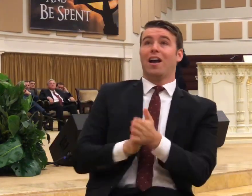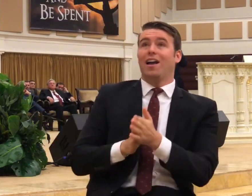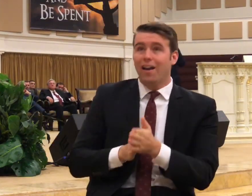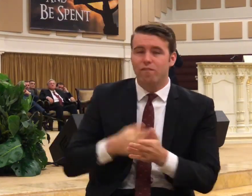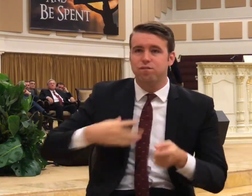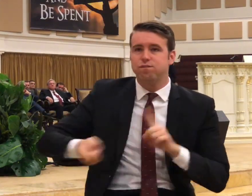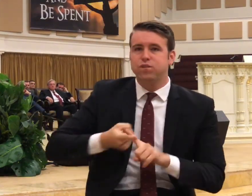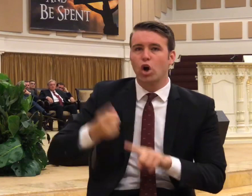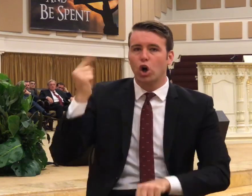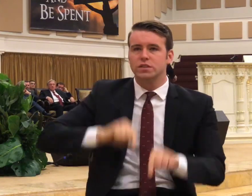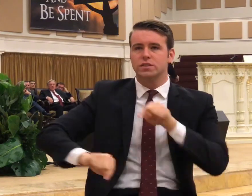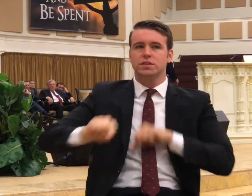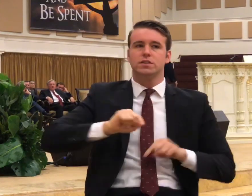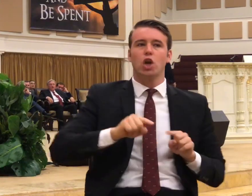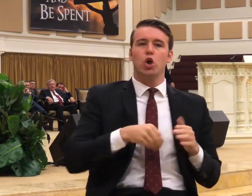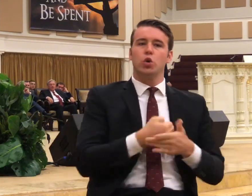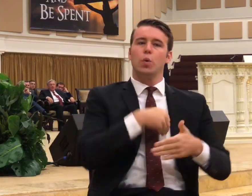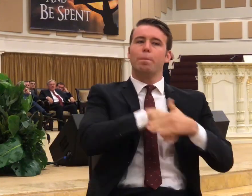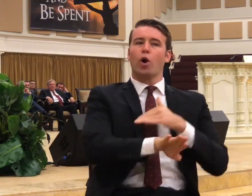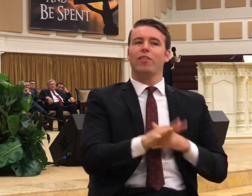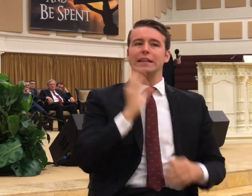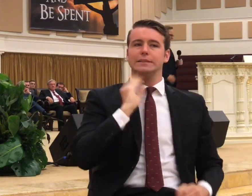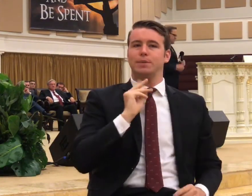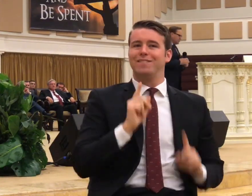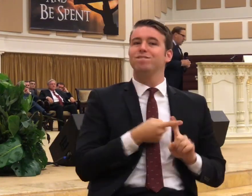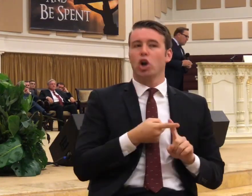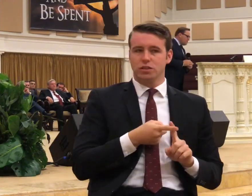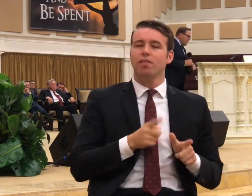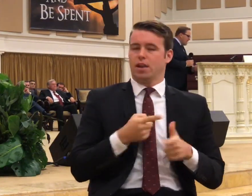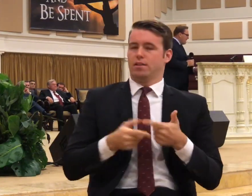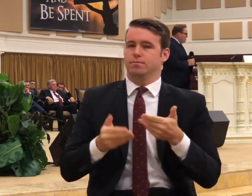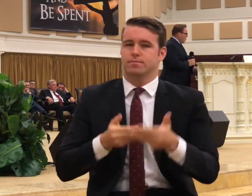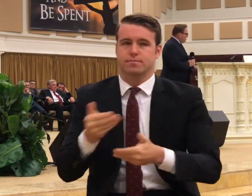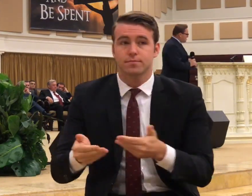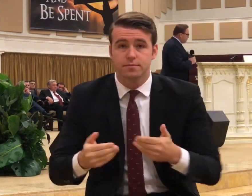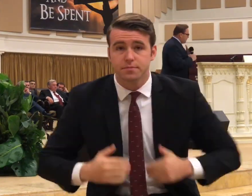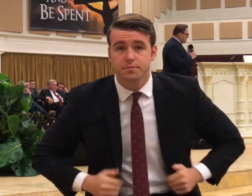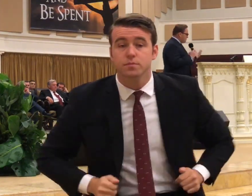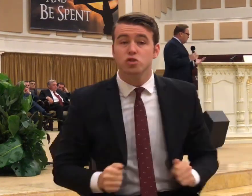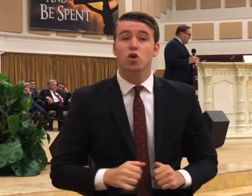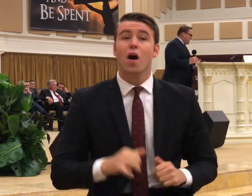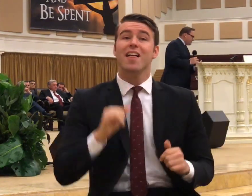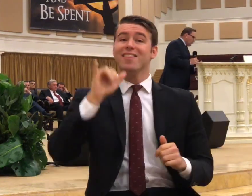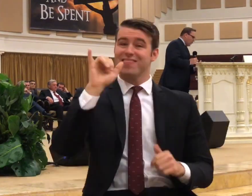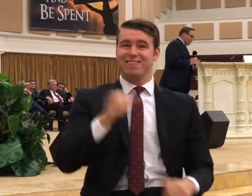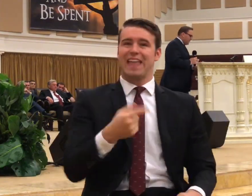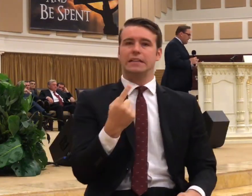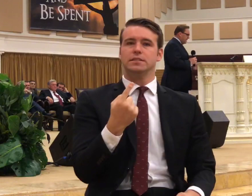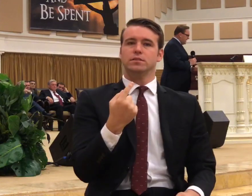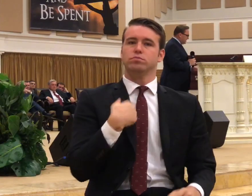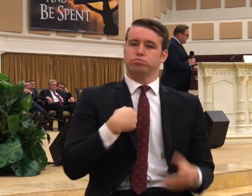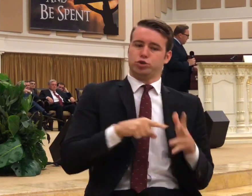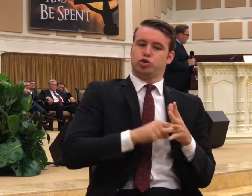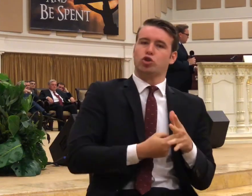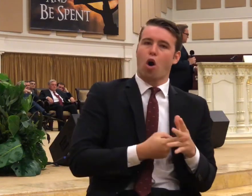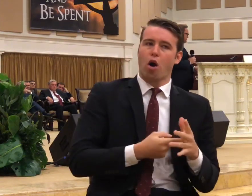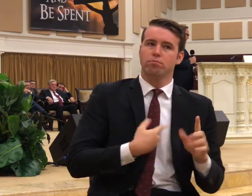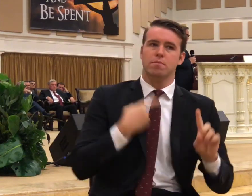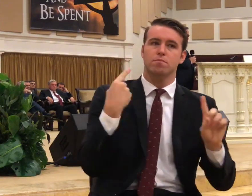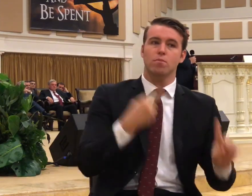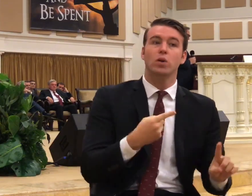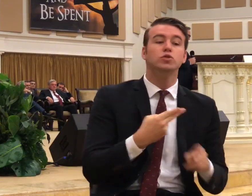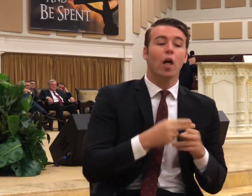birth experience. Can you say amen? And so that's where it springs forth, and it's